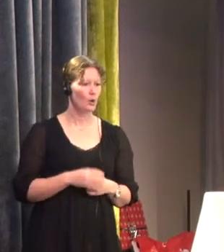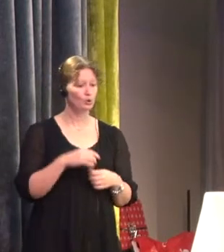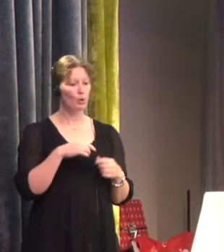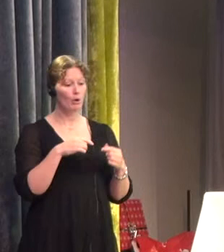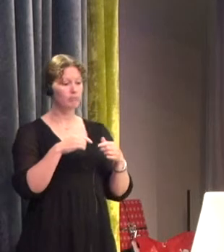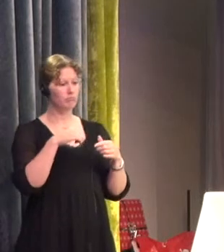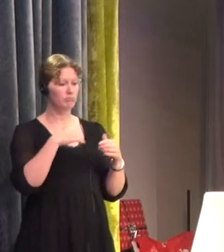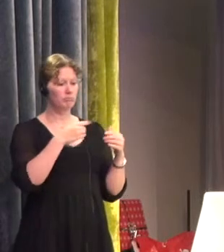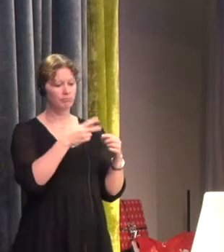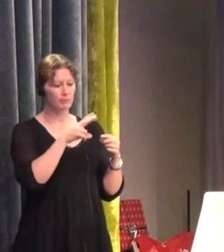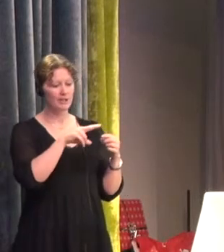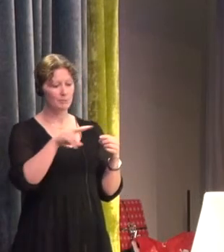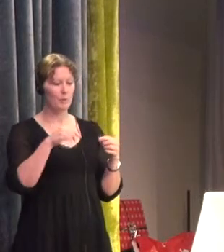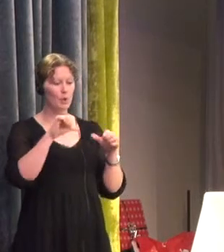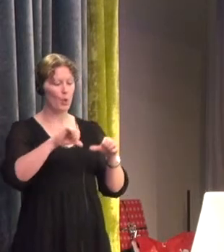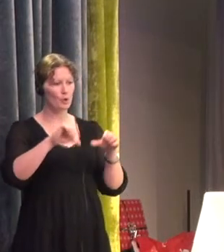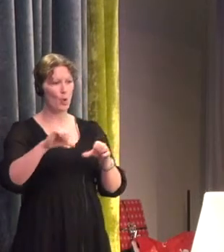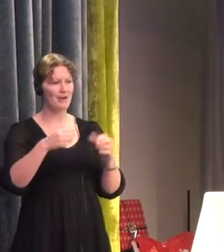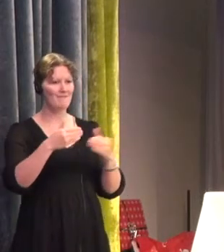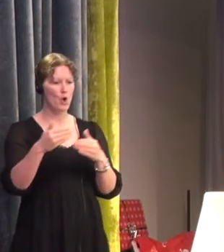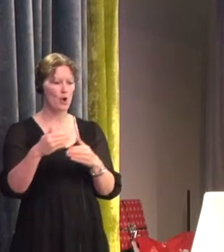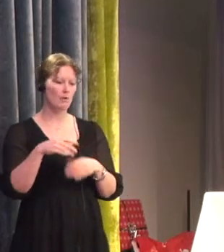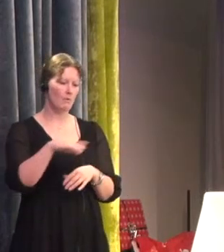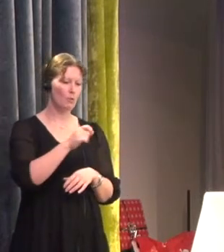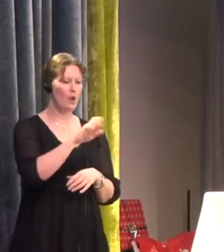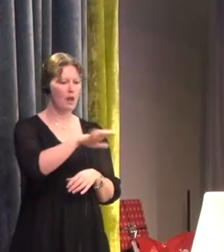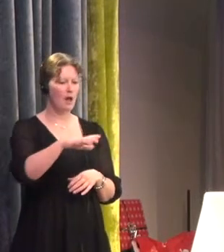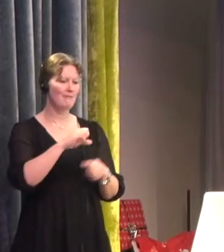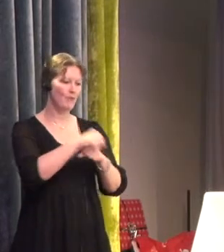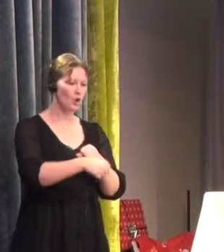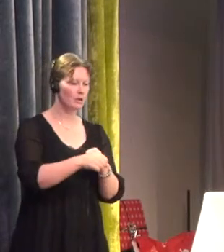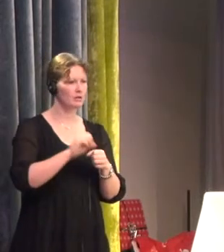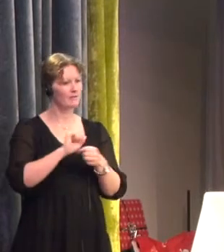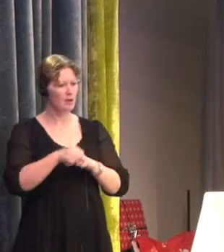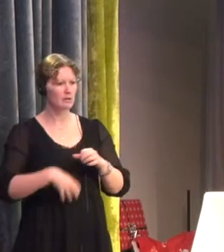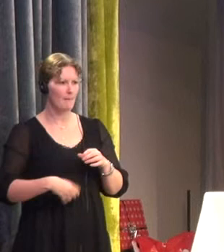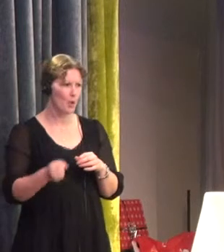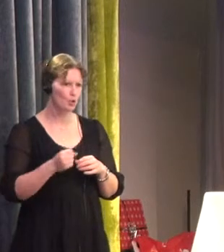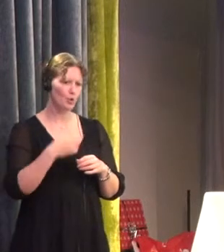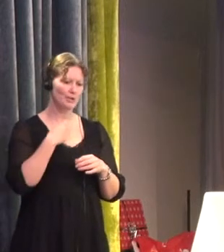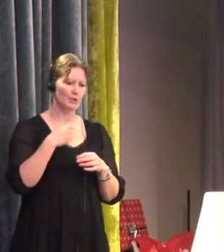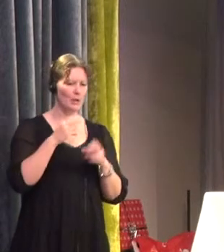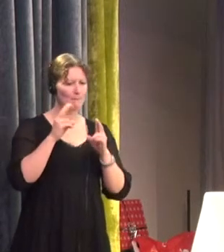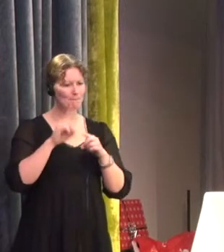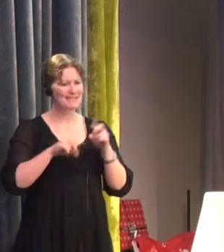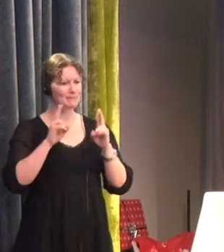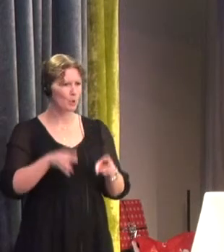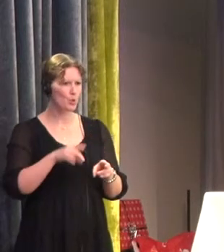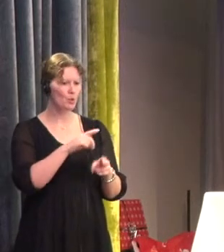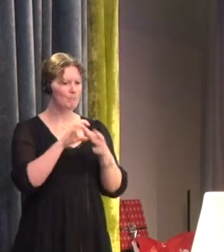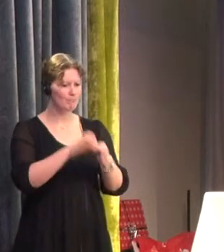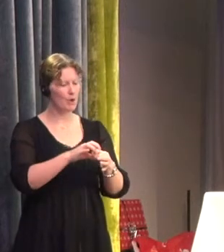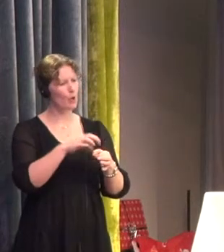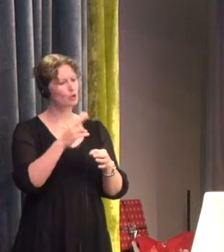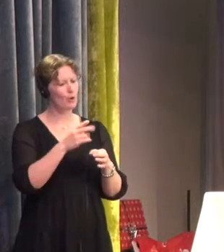documented of sexual abuse, rape, forced abortions, tying down to beds, being left in